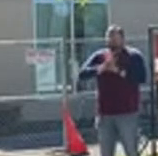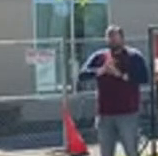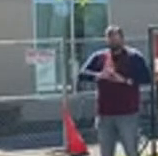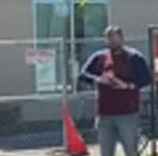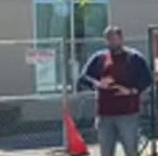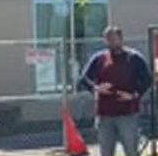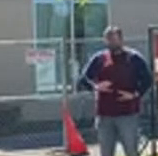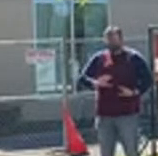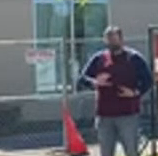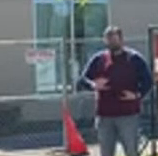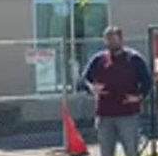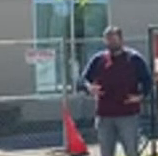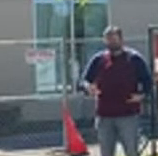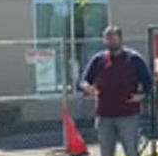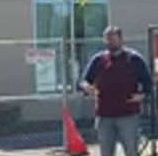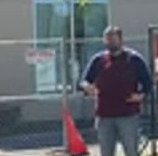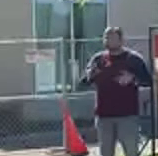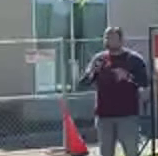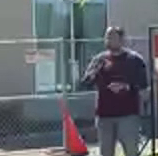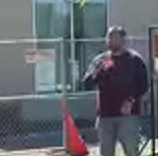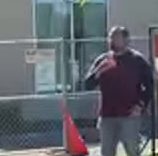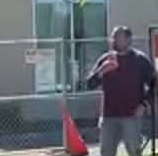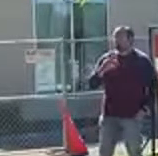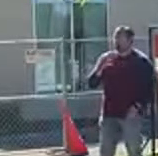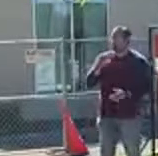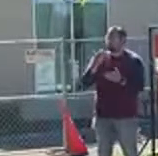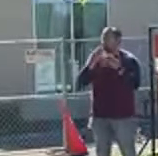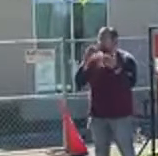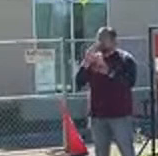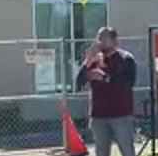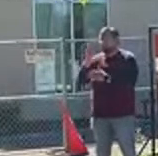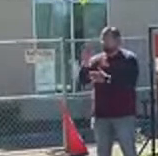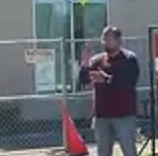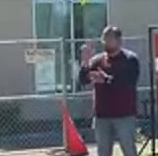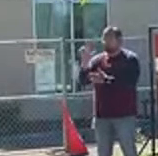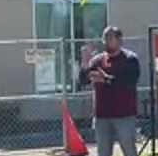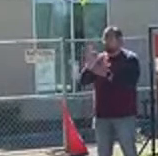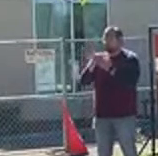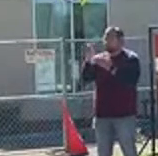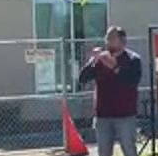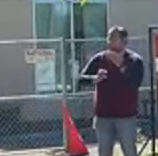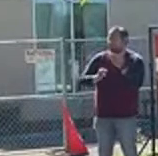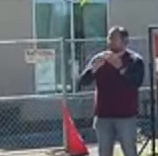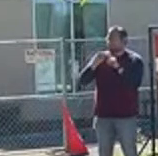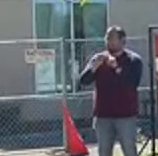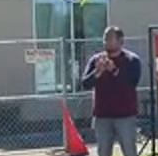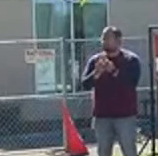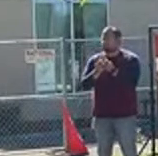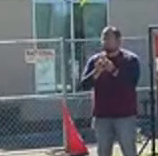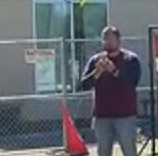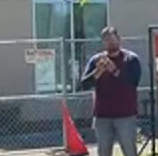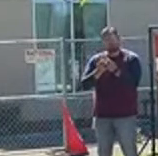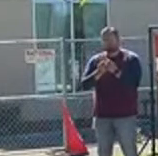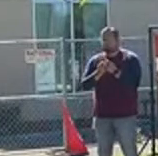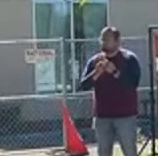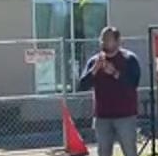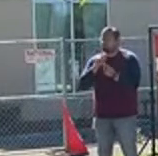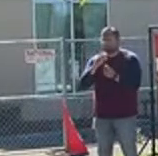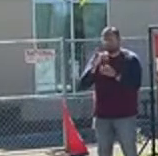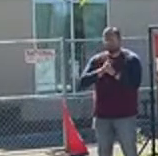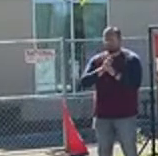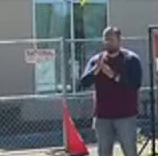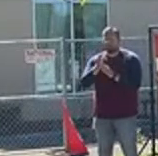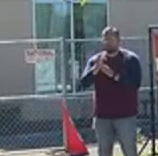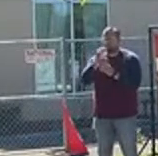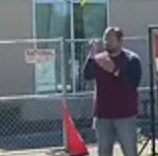happens. I also want to shout out BBL, the design team for this project. They have been hugely professional. The design is